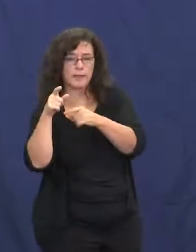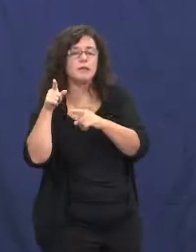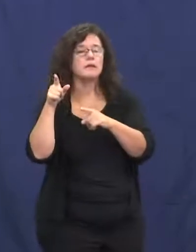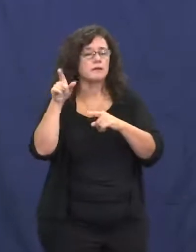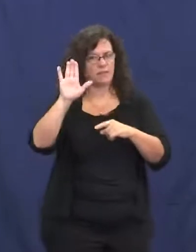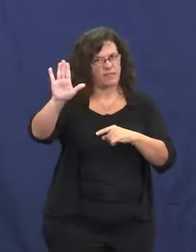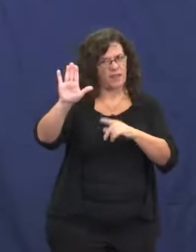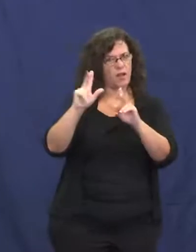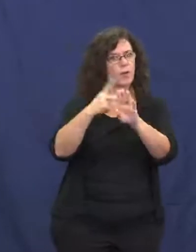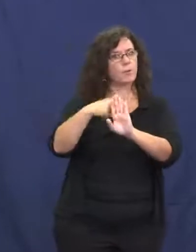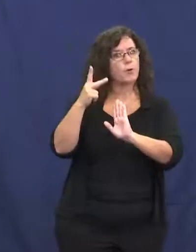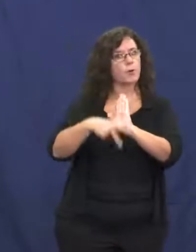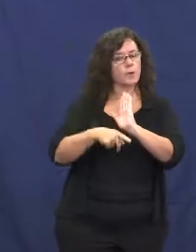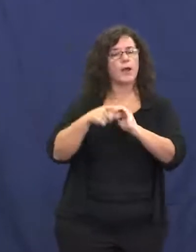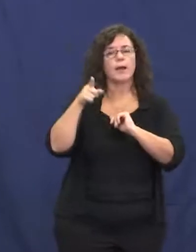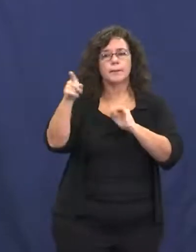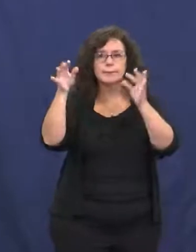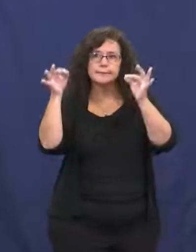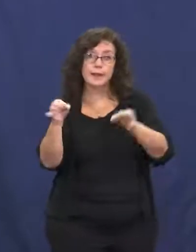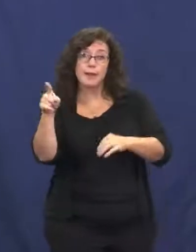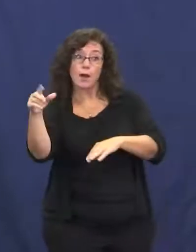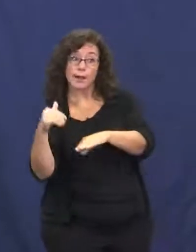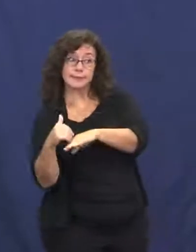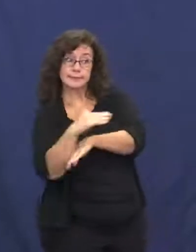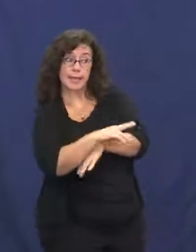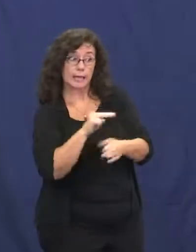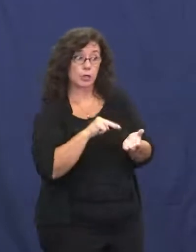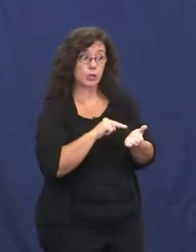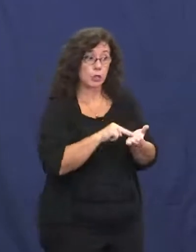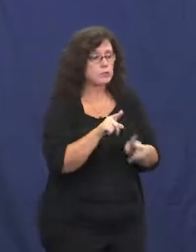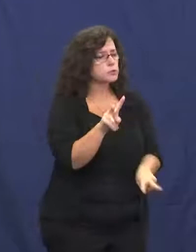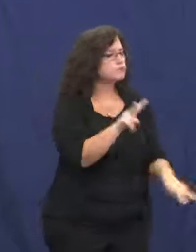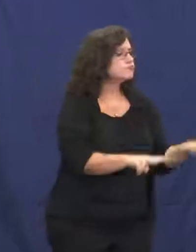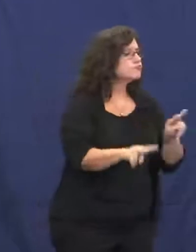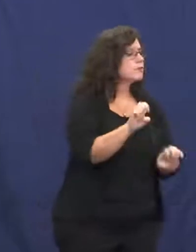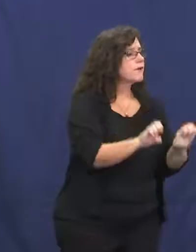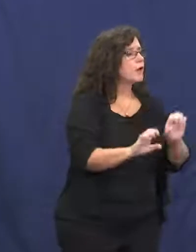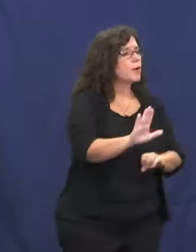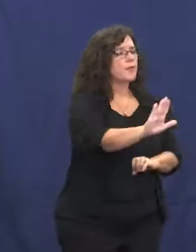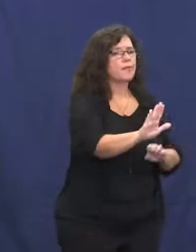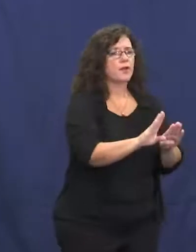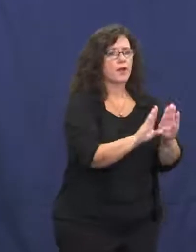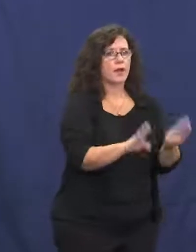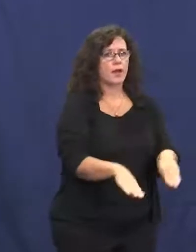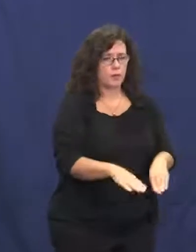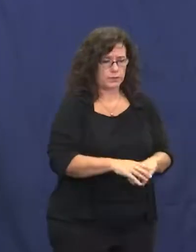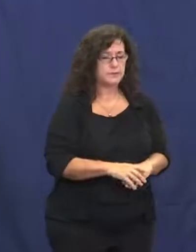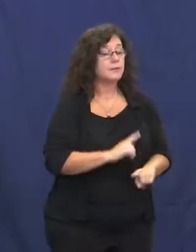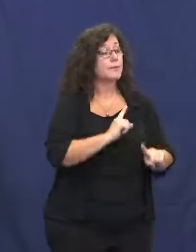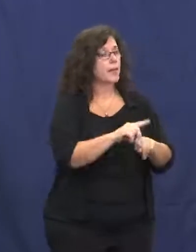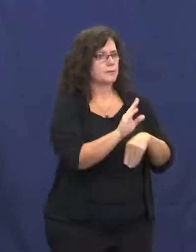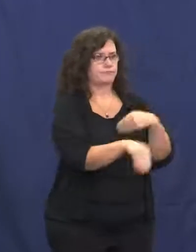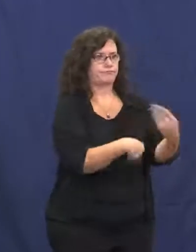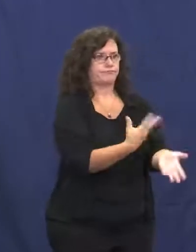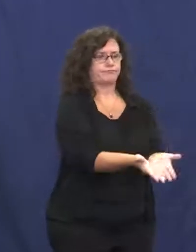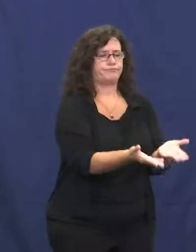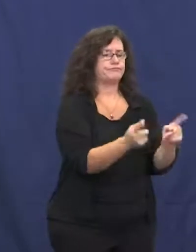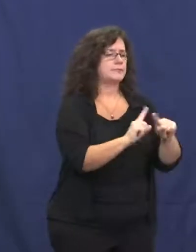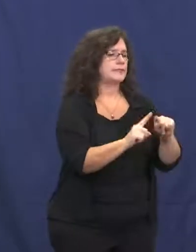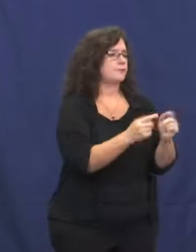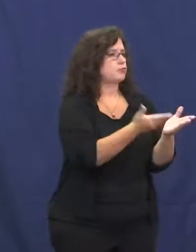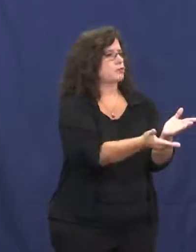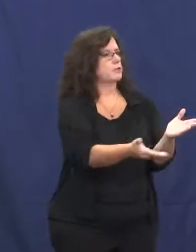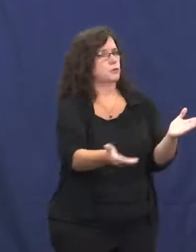home modification, so an agency can be sent out to evaluate the home, and other resources that are available in